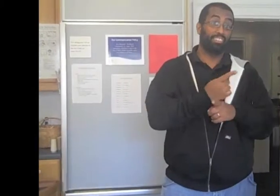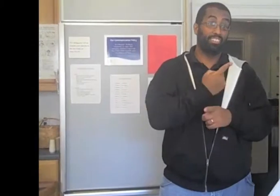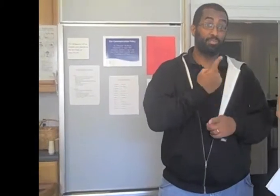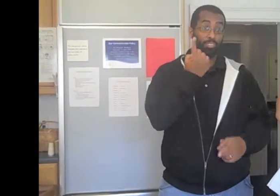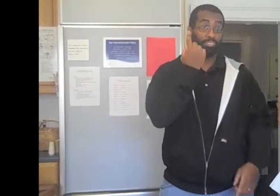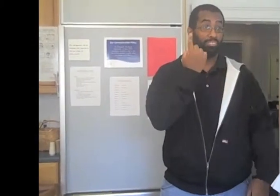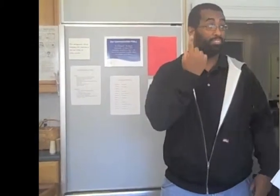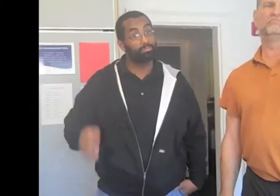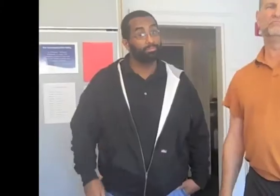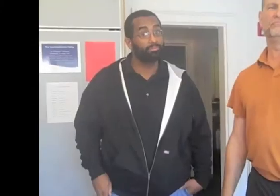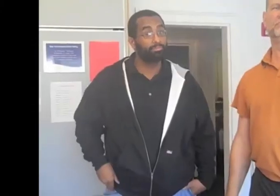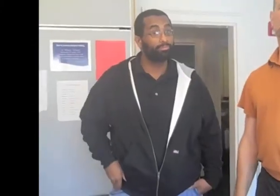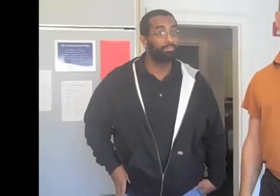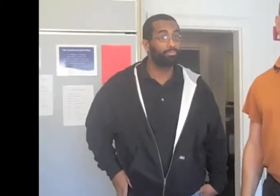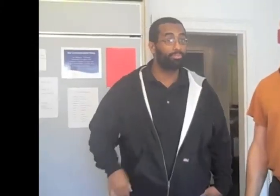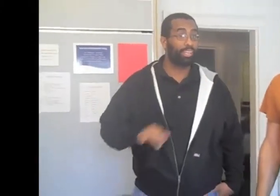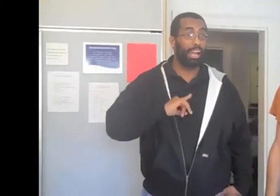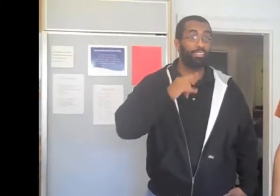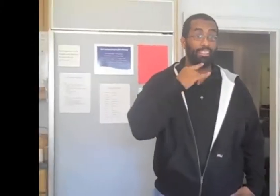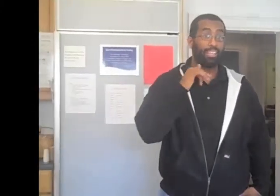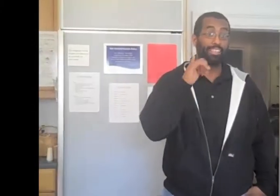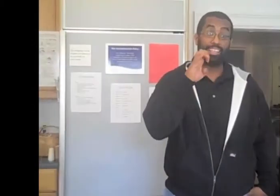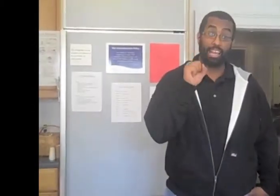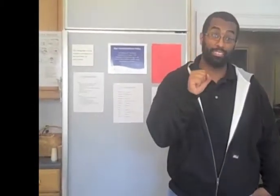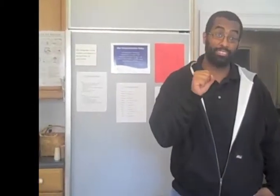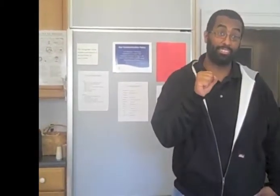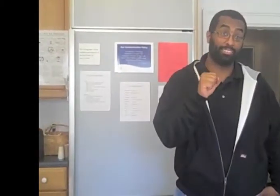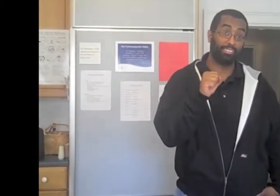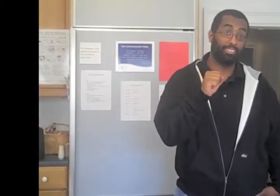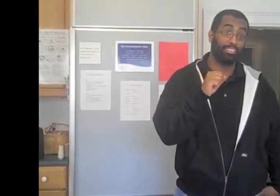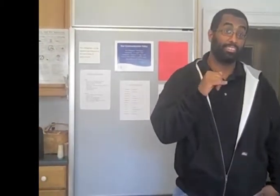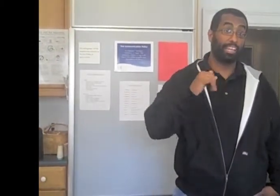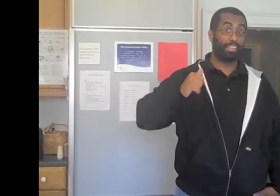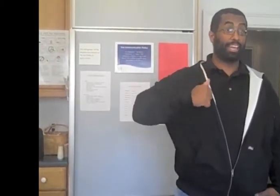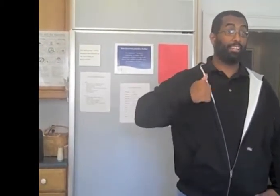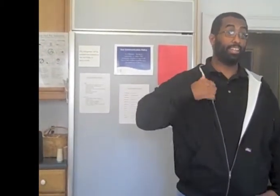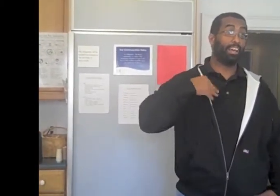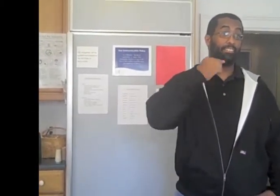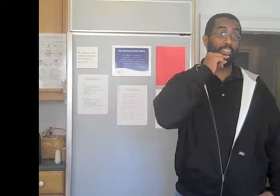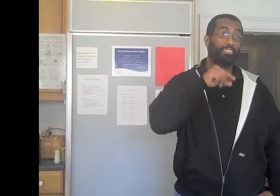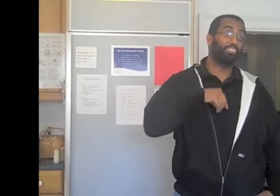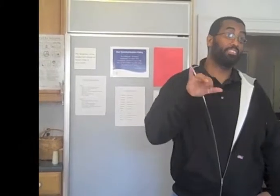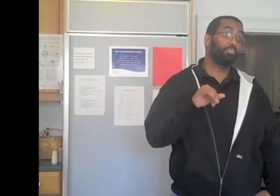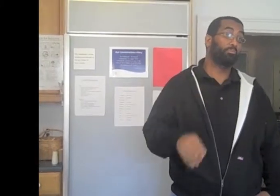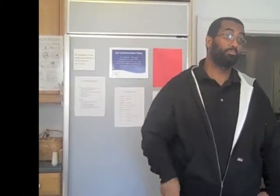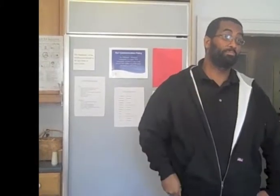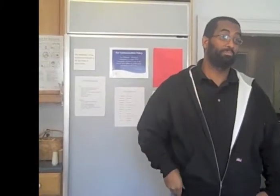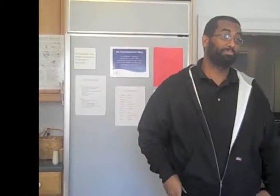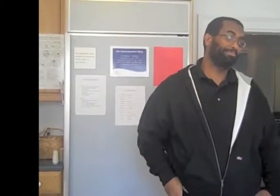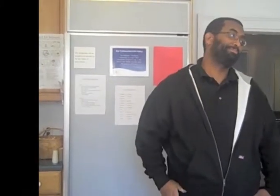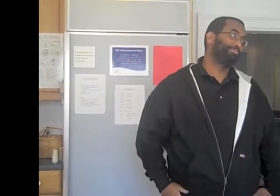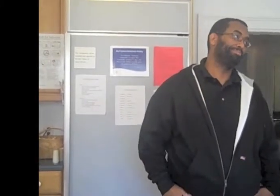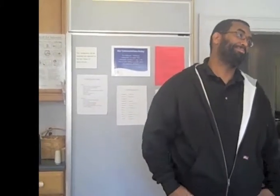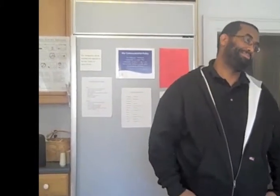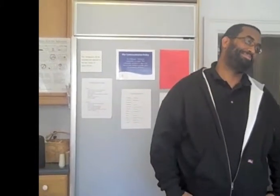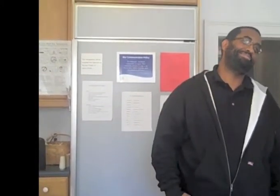Well, I guess I was wrong. I think it's just one. But, you know, I wasn't sure about Canada because I thought they had Thanksgiving, too.